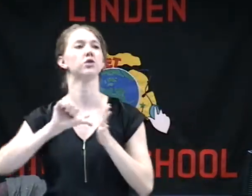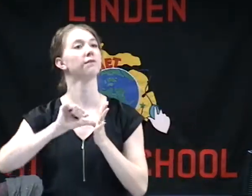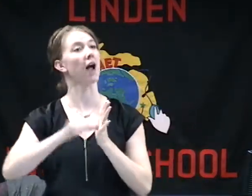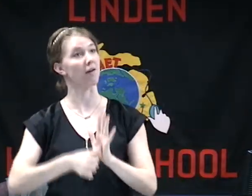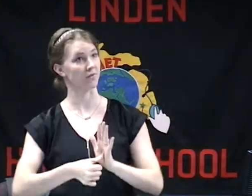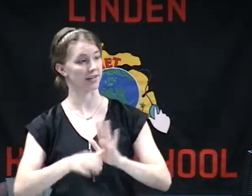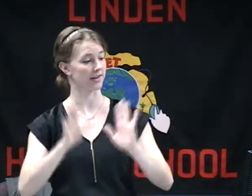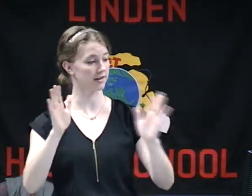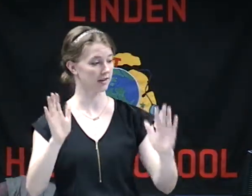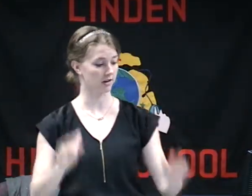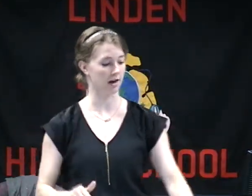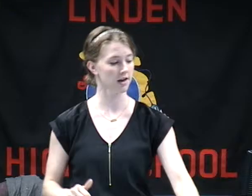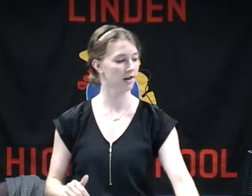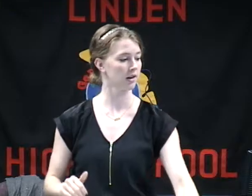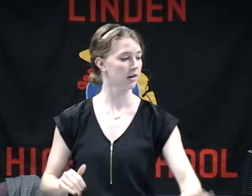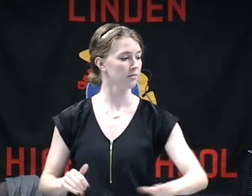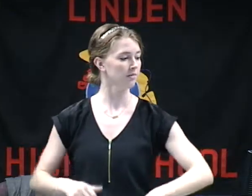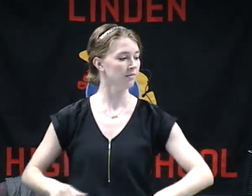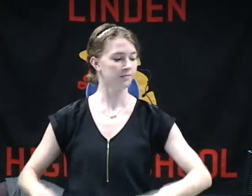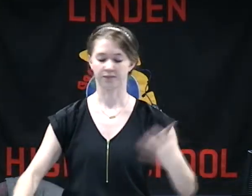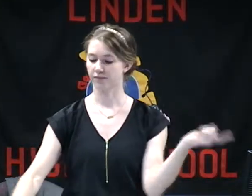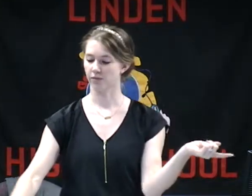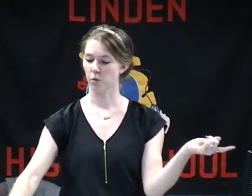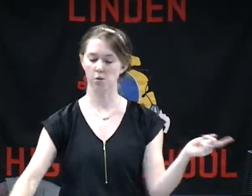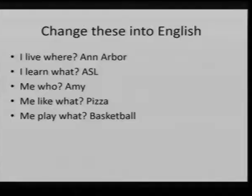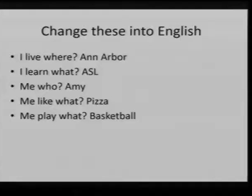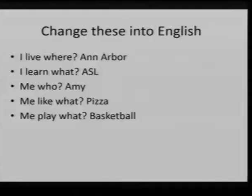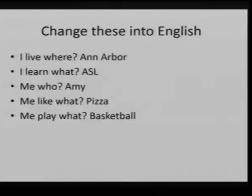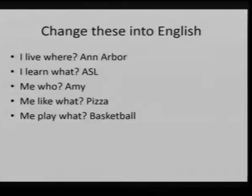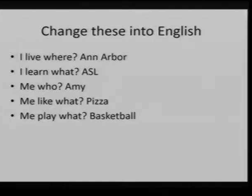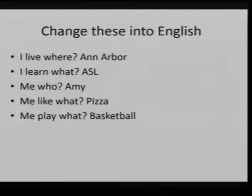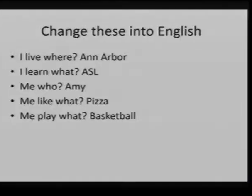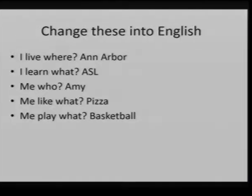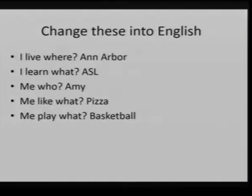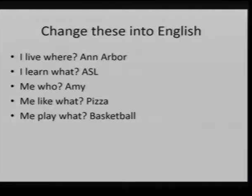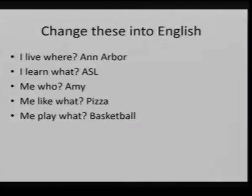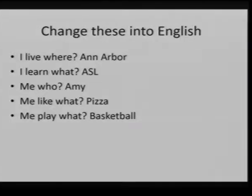it for emphasis. Okay? One more.